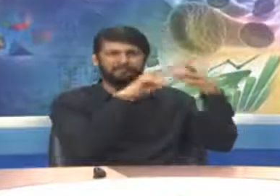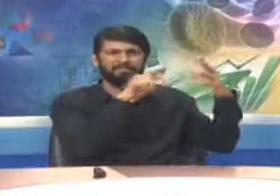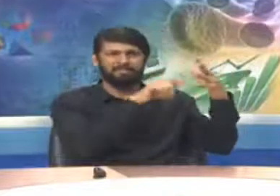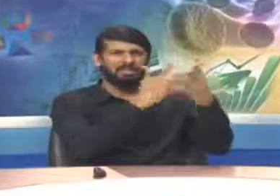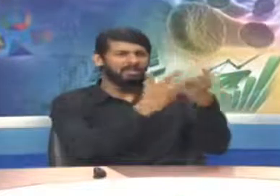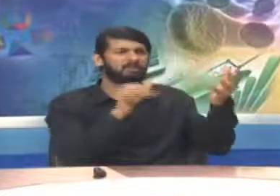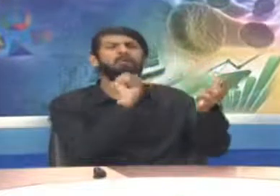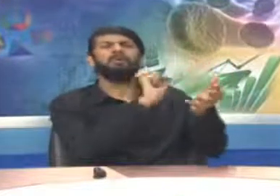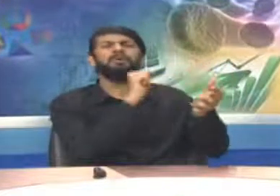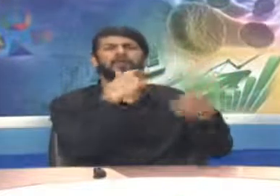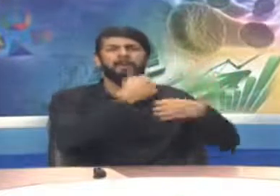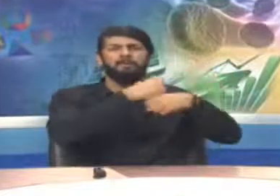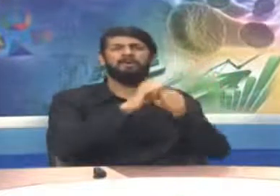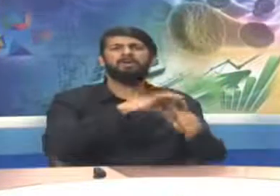He complained against